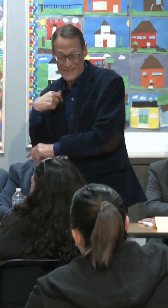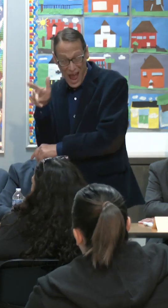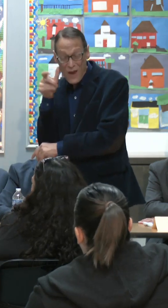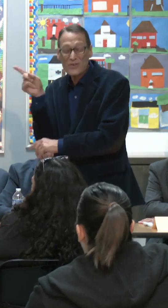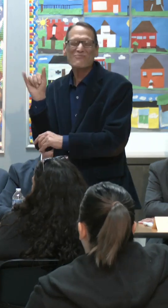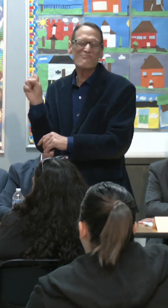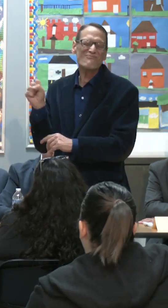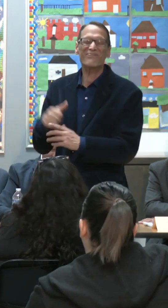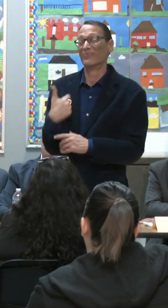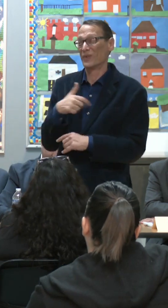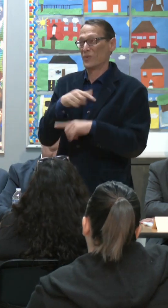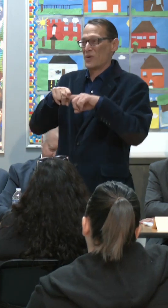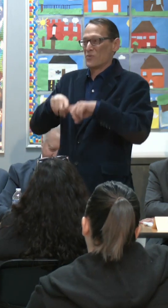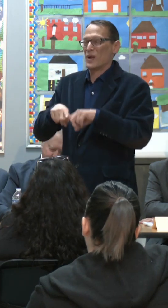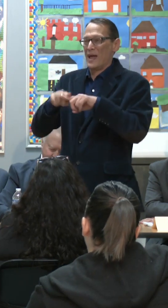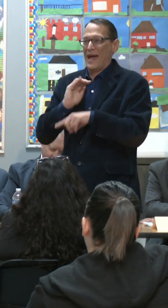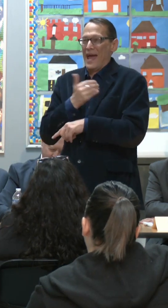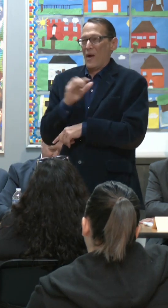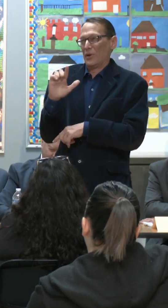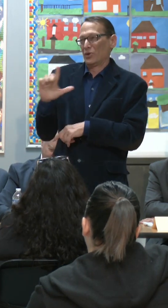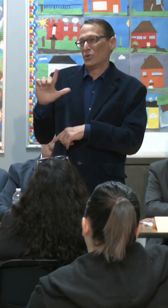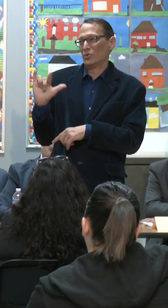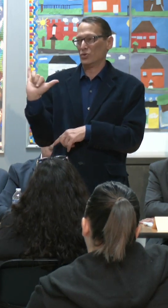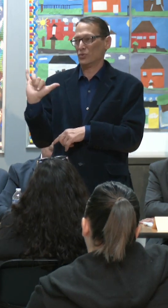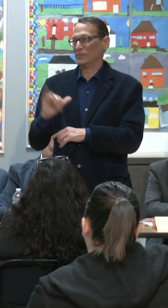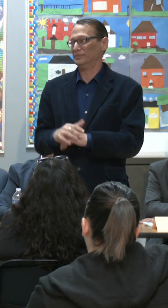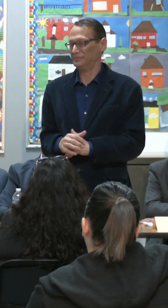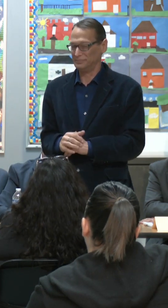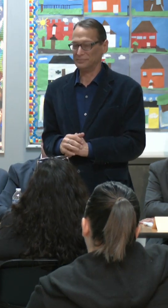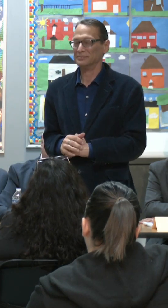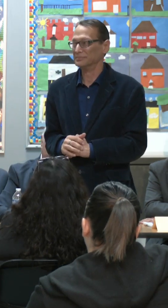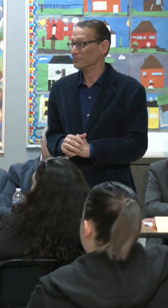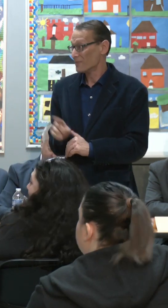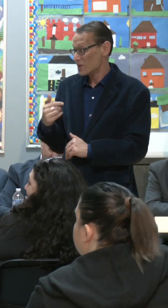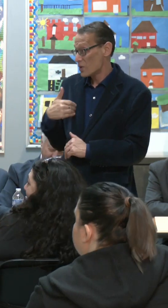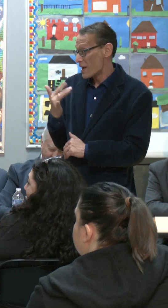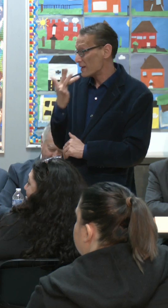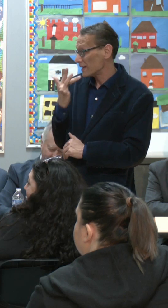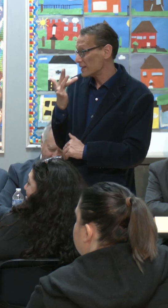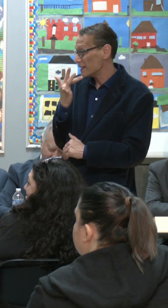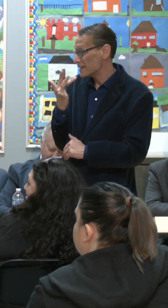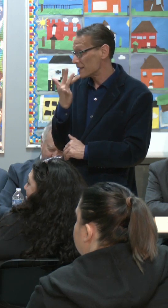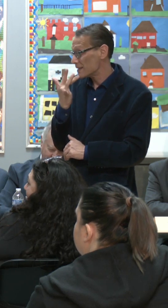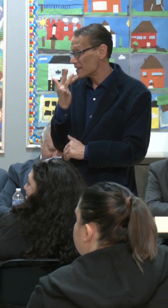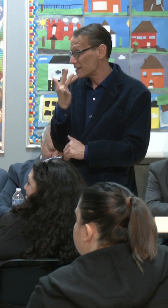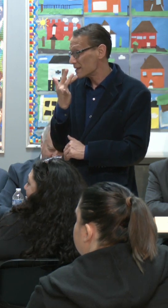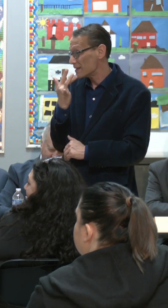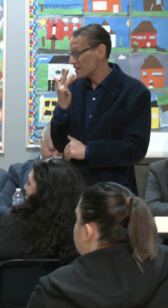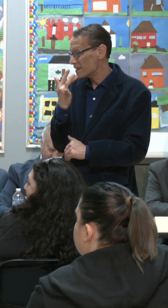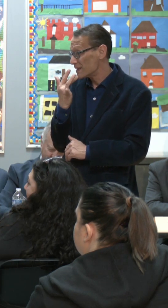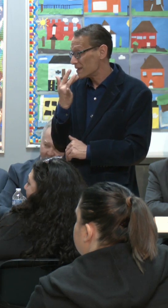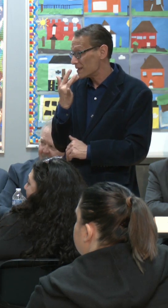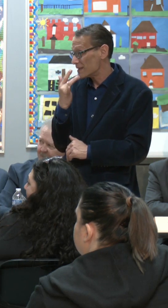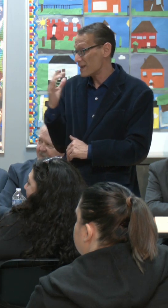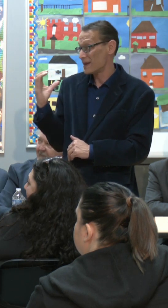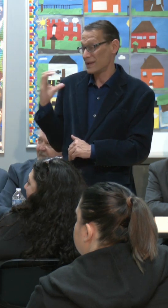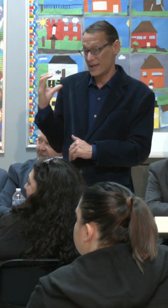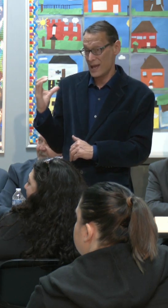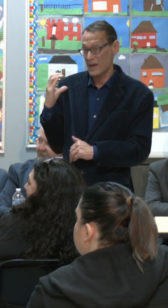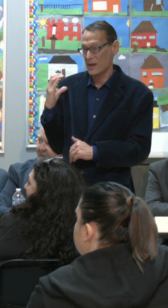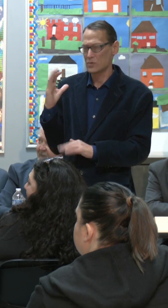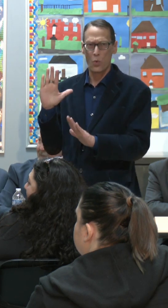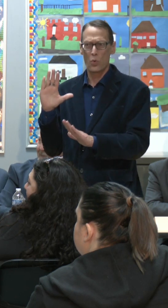that type of crime. So those are the type of things that we're doing, we're going to continue to do. One of the things when I came through the door a couple of years